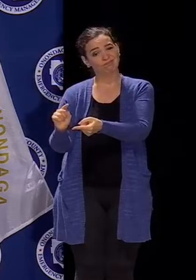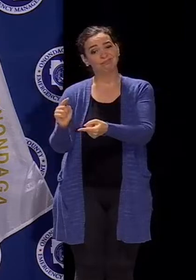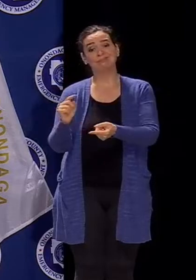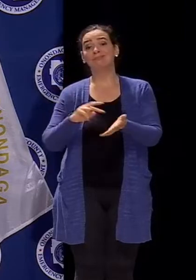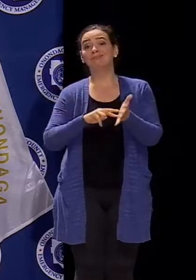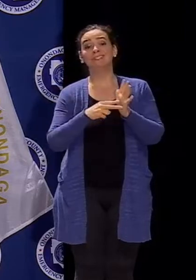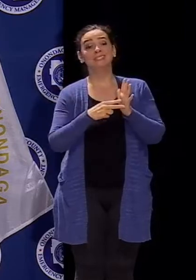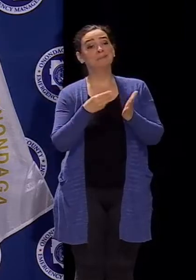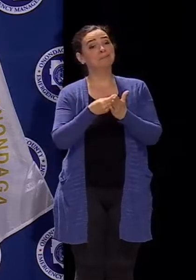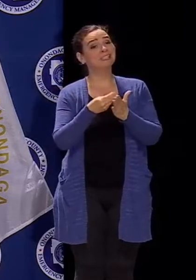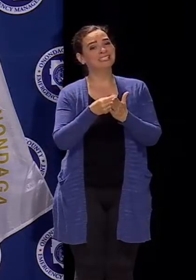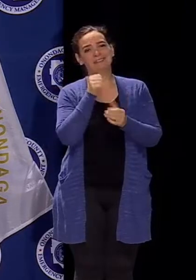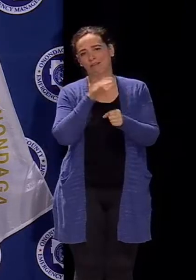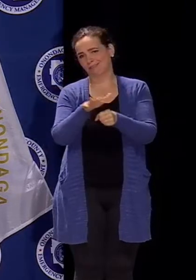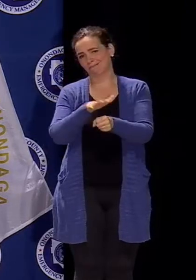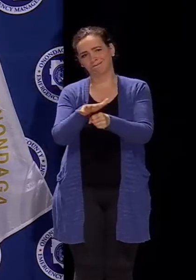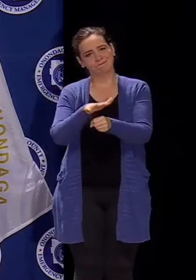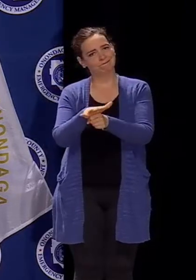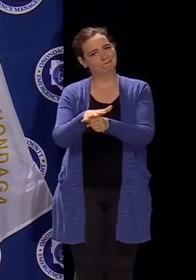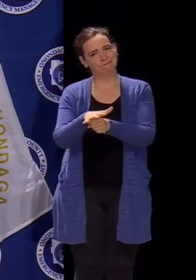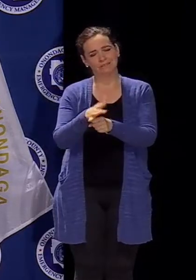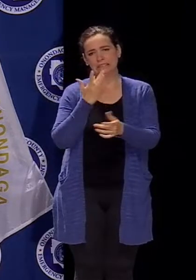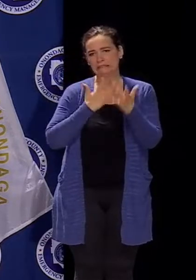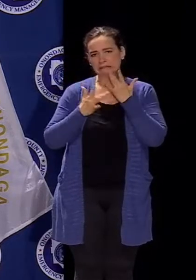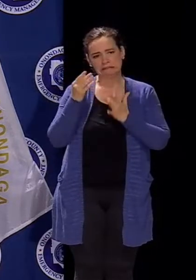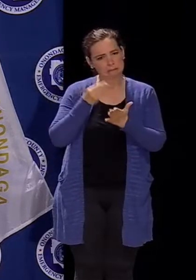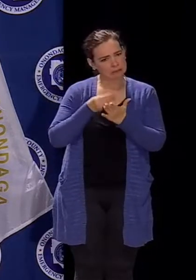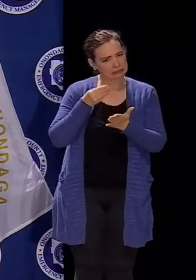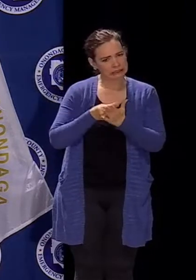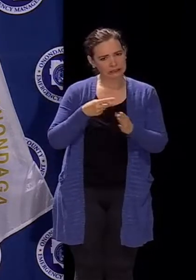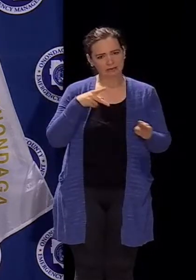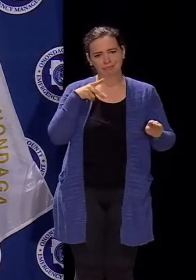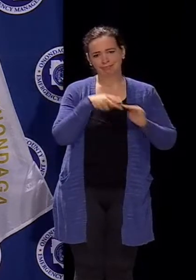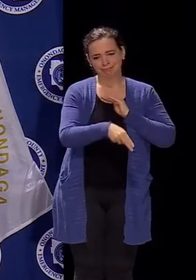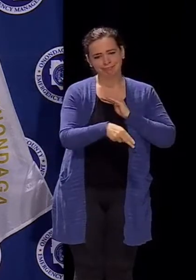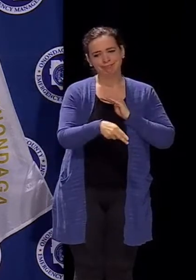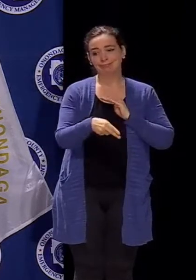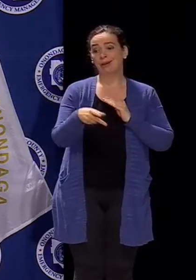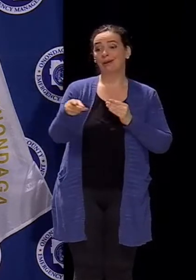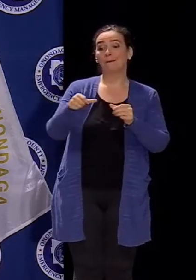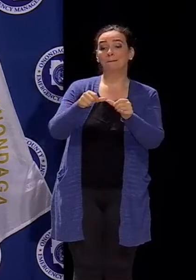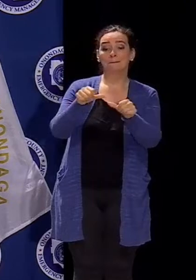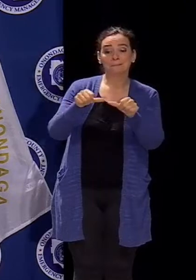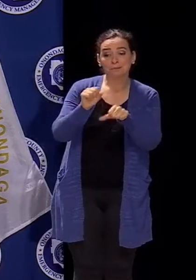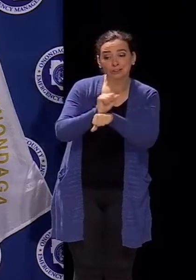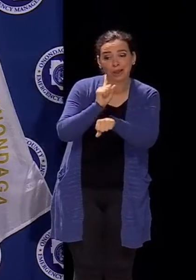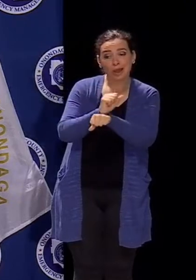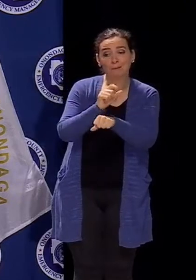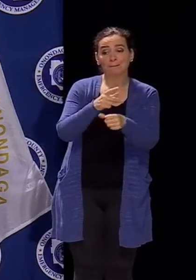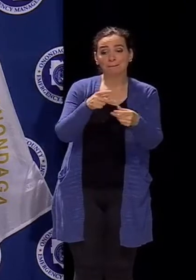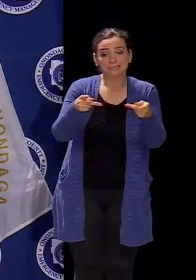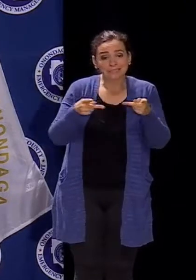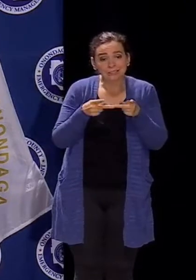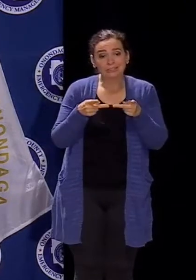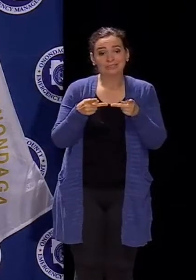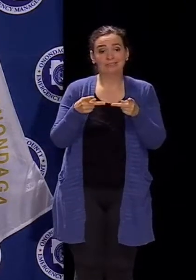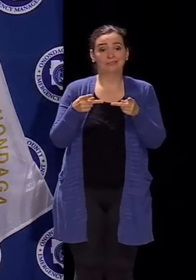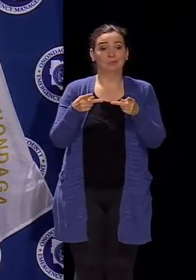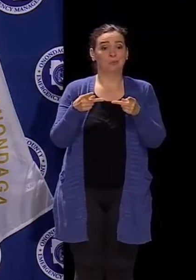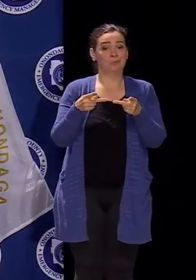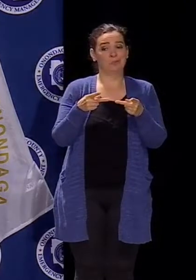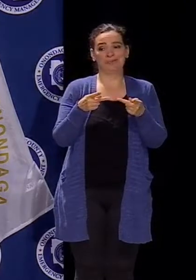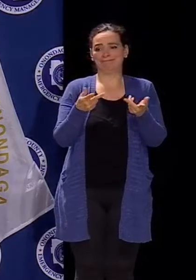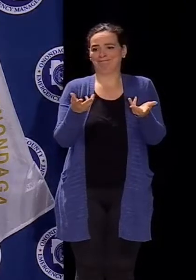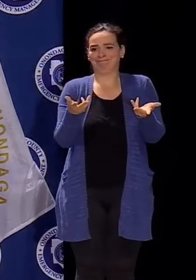have to cut our way out of it, and maybe with some small revenue enhancers. But there's no way around it, especially if there's no